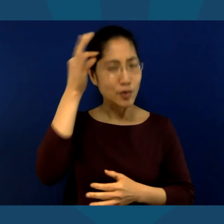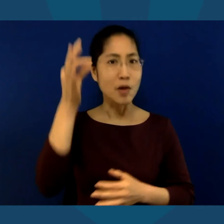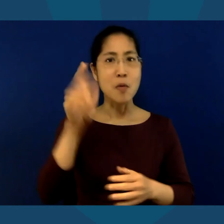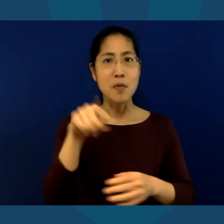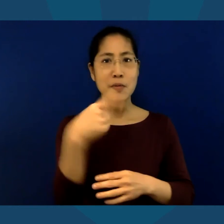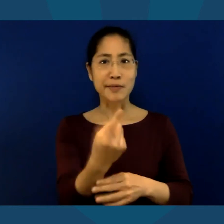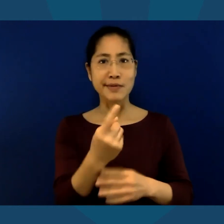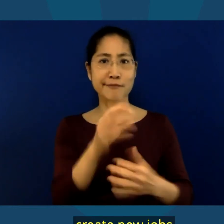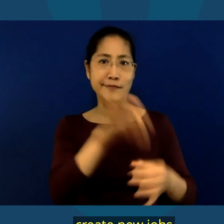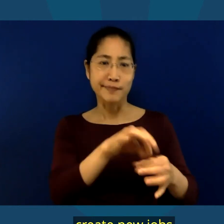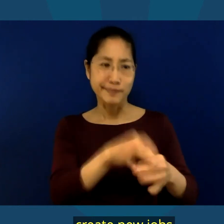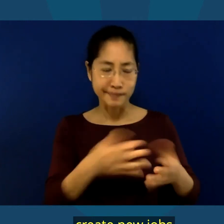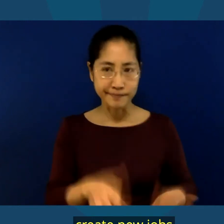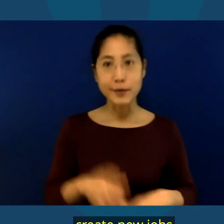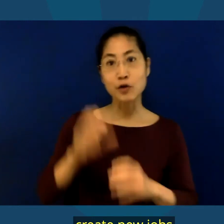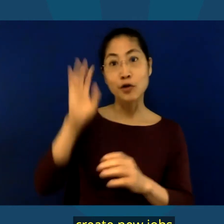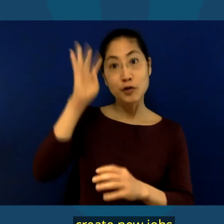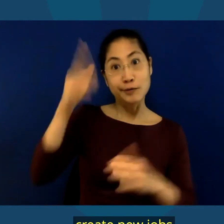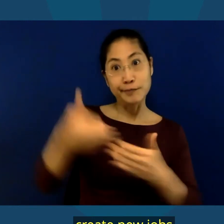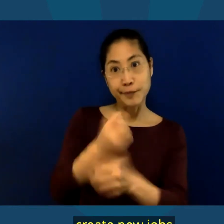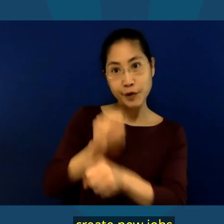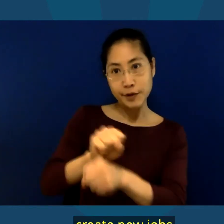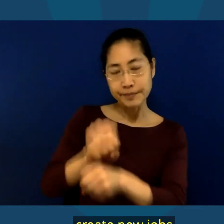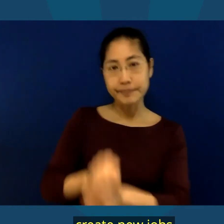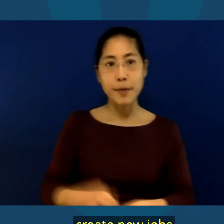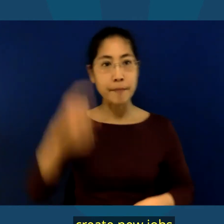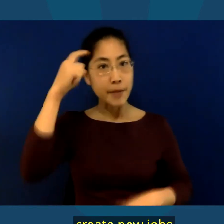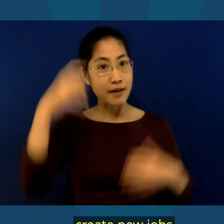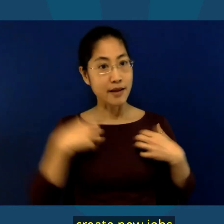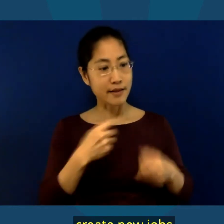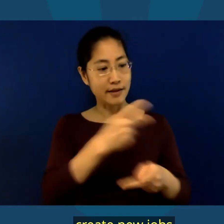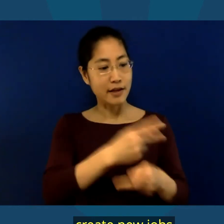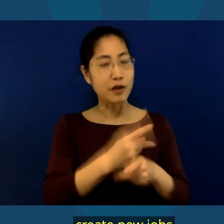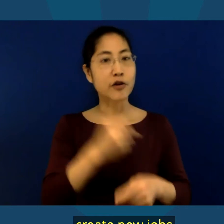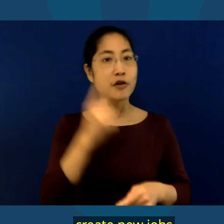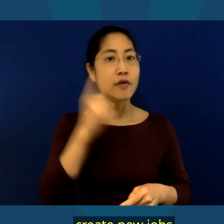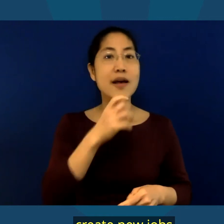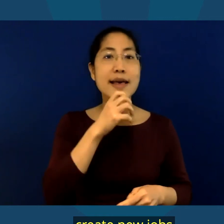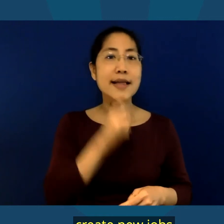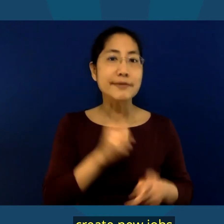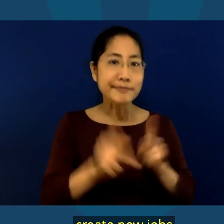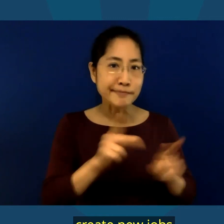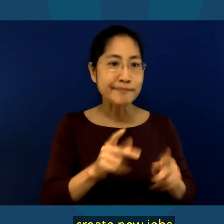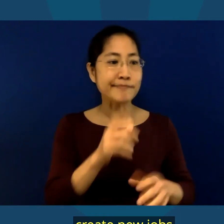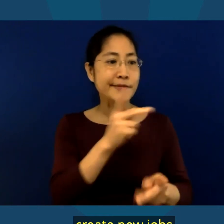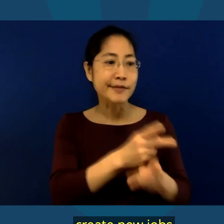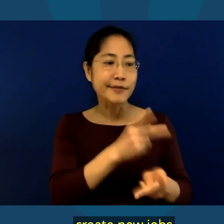voting, create new jobs, and mental health care, elderly care